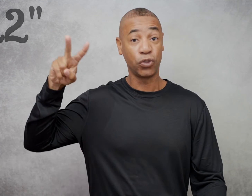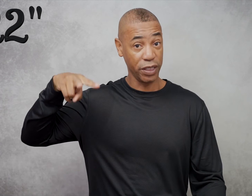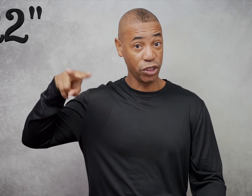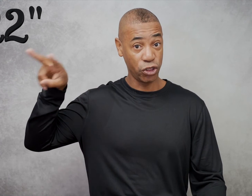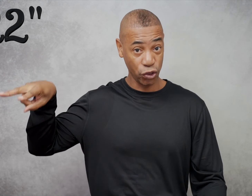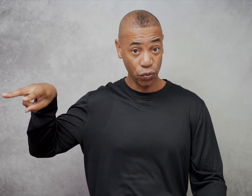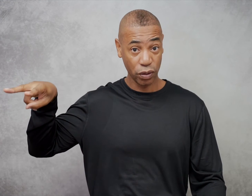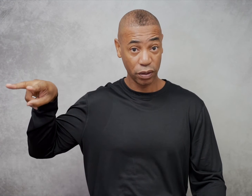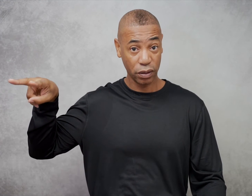22,